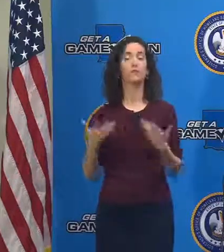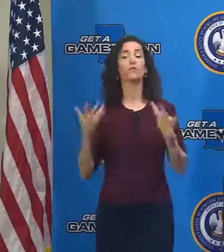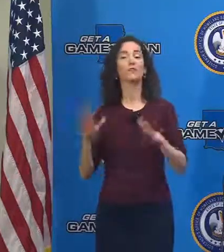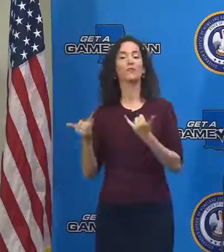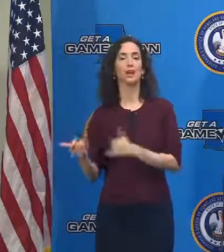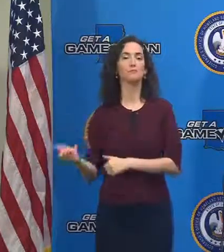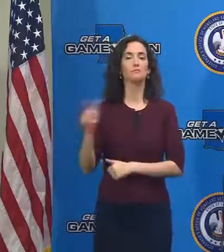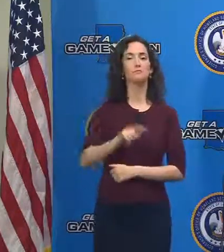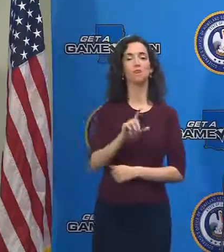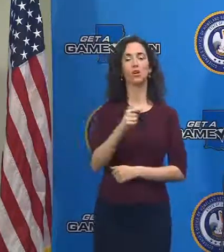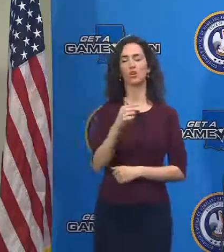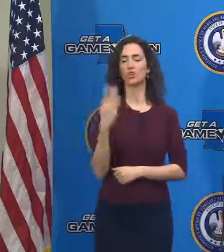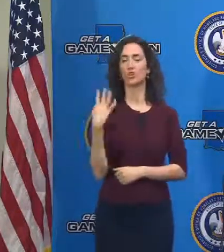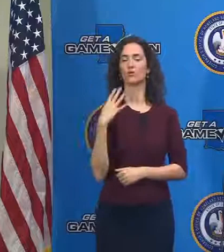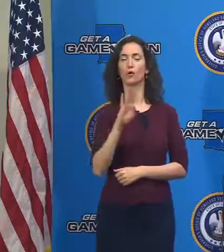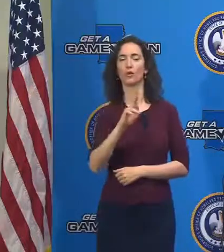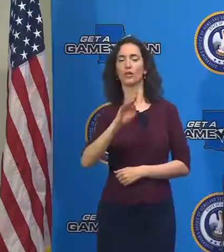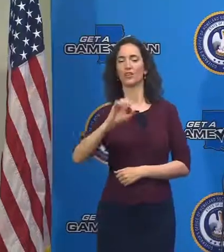Waddell.